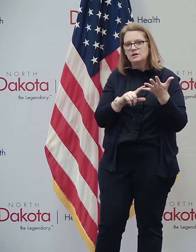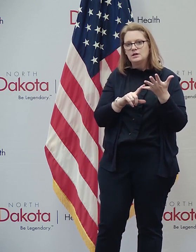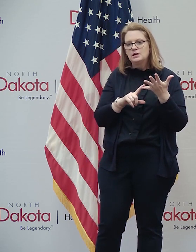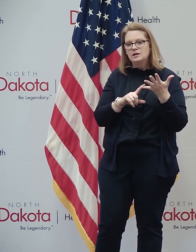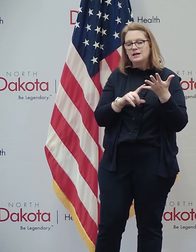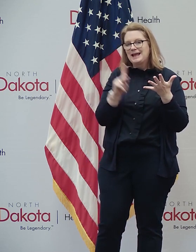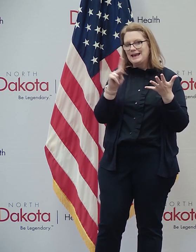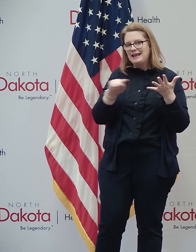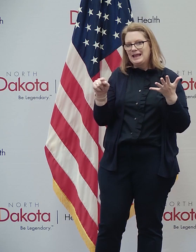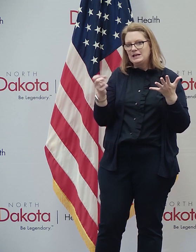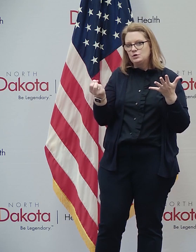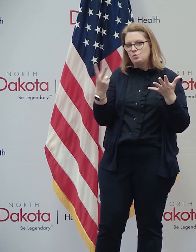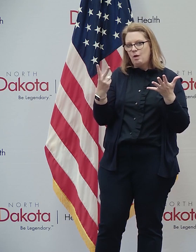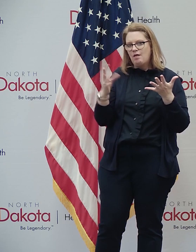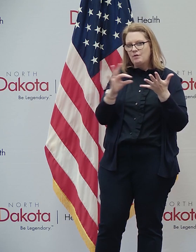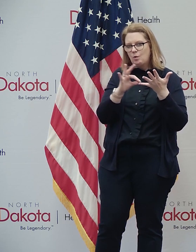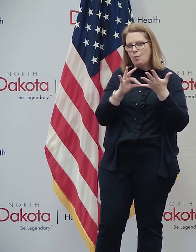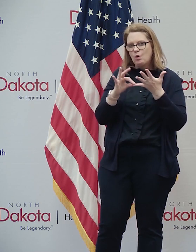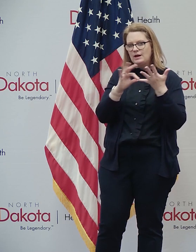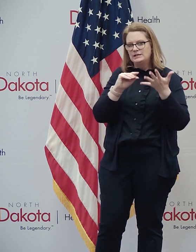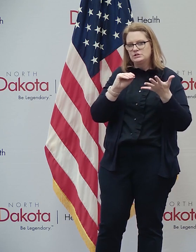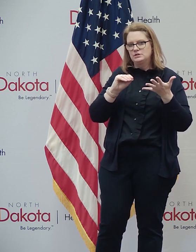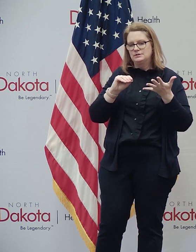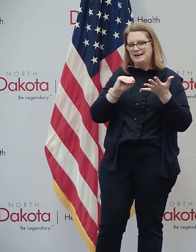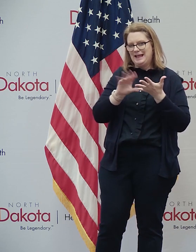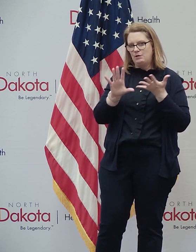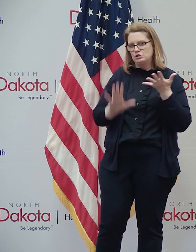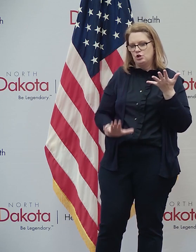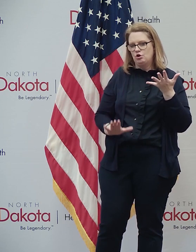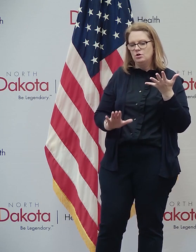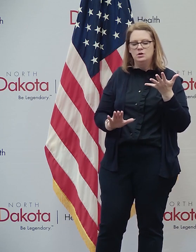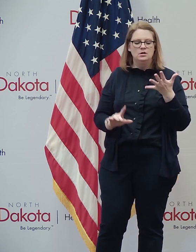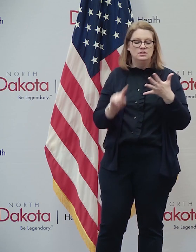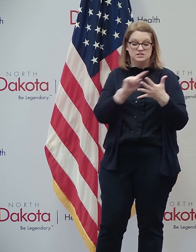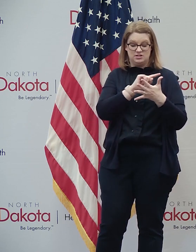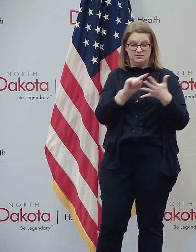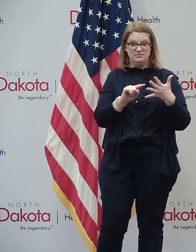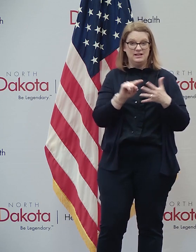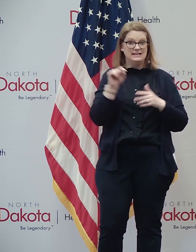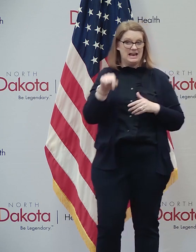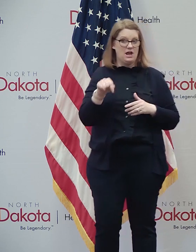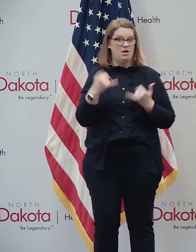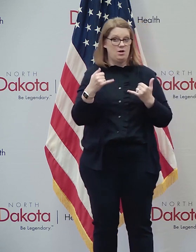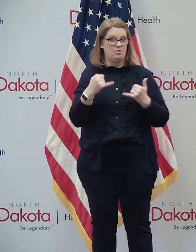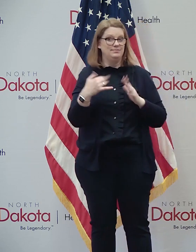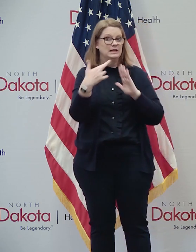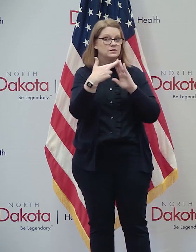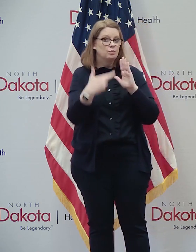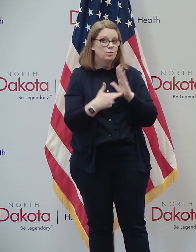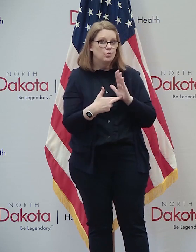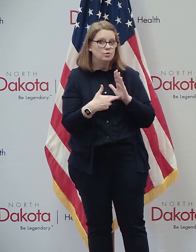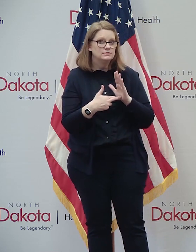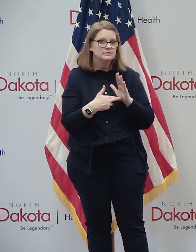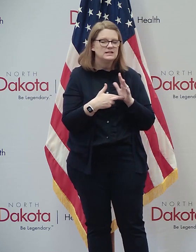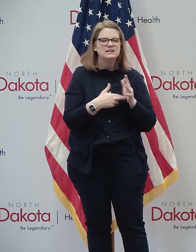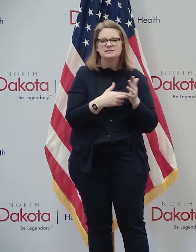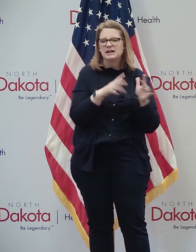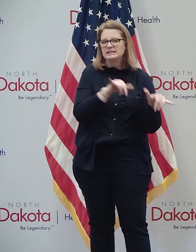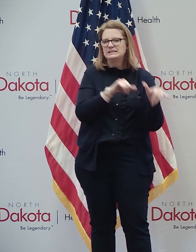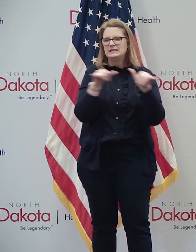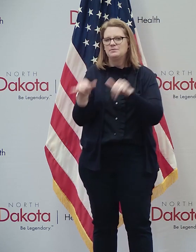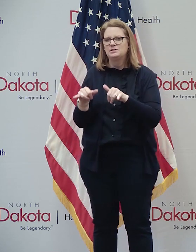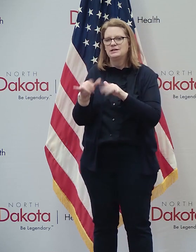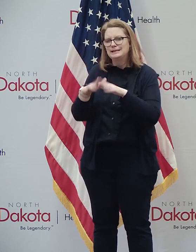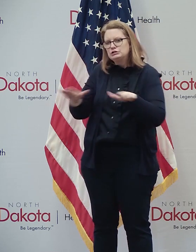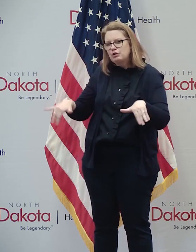the K-12 Coordination Counselor. These guidelines are aligned to our North Dakota child care guidance, which